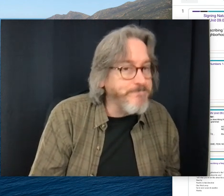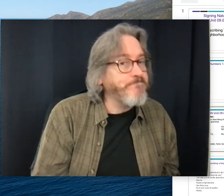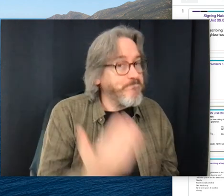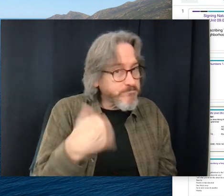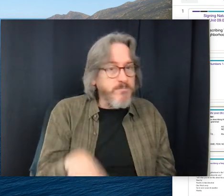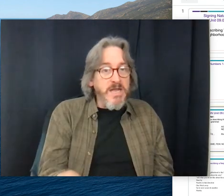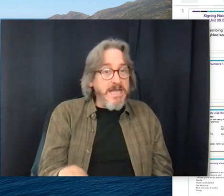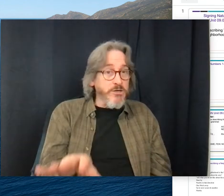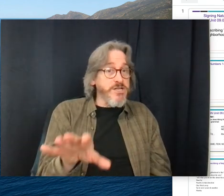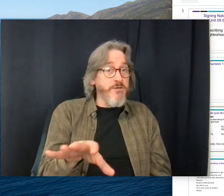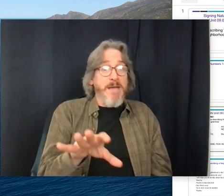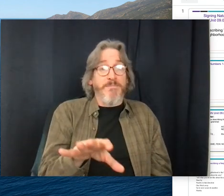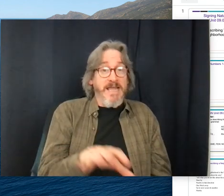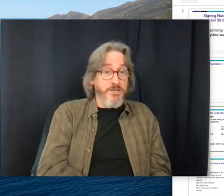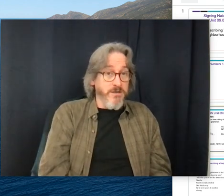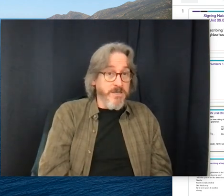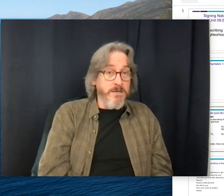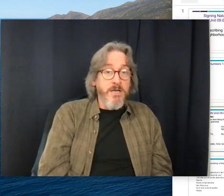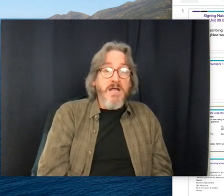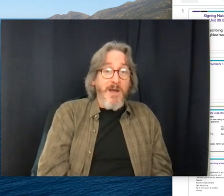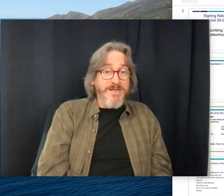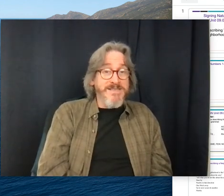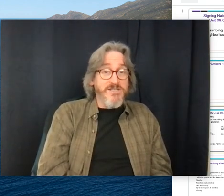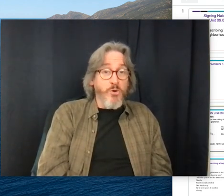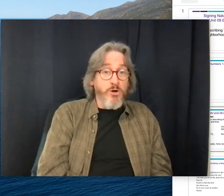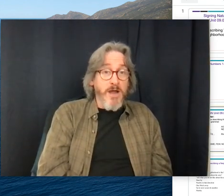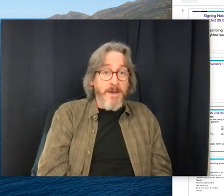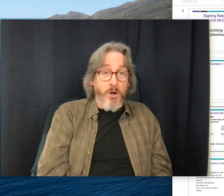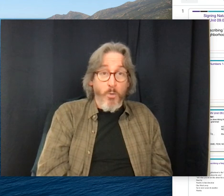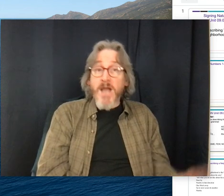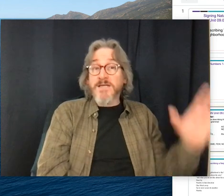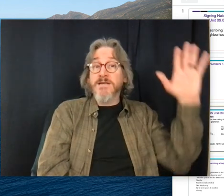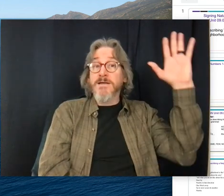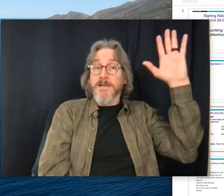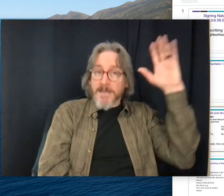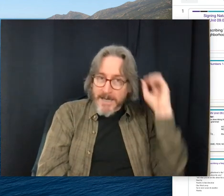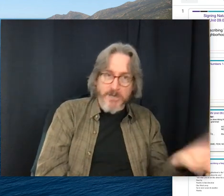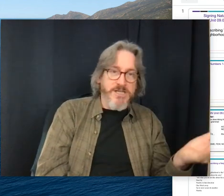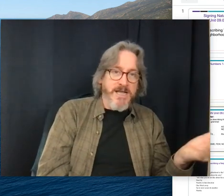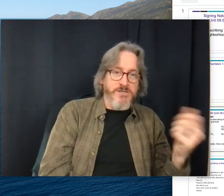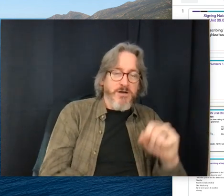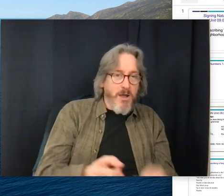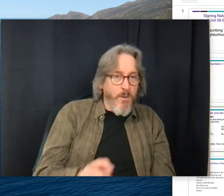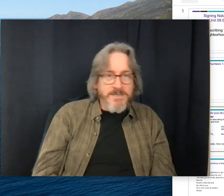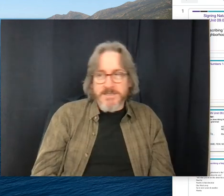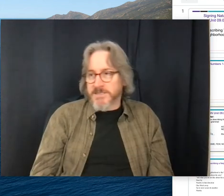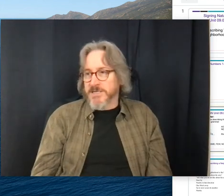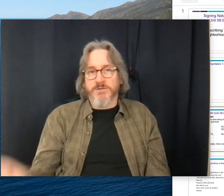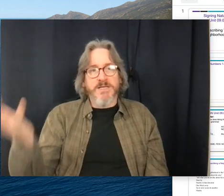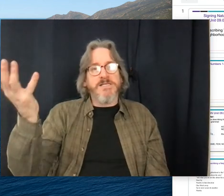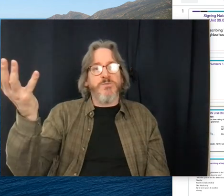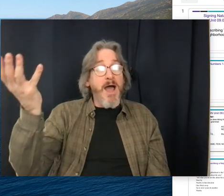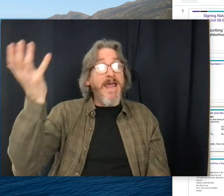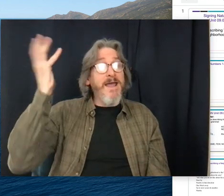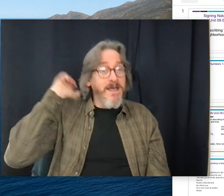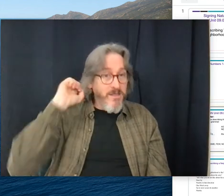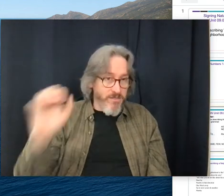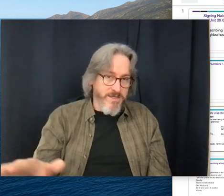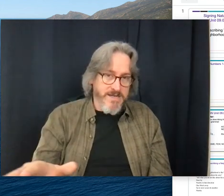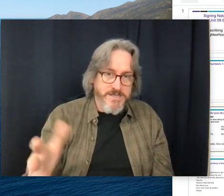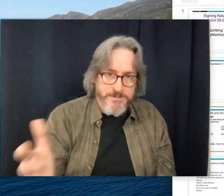chapters. Here's another application of it. I went to the store and bought what? Here's the answer. I went to do this.